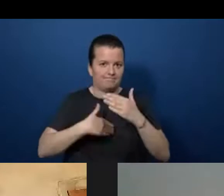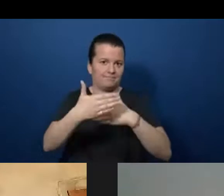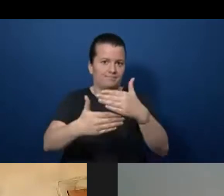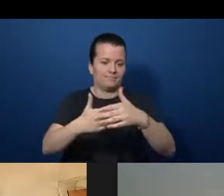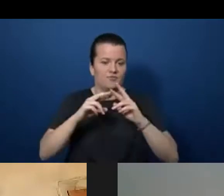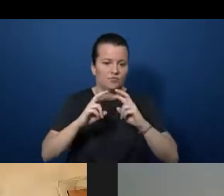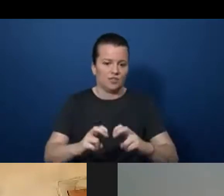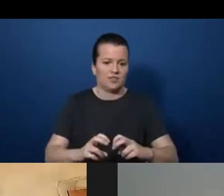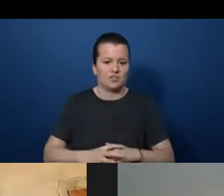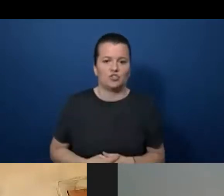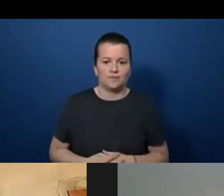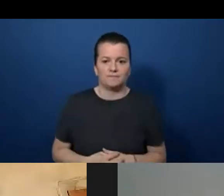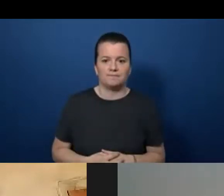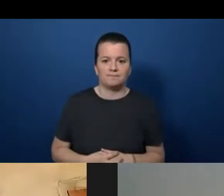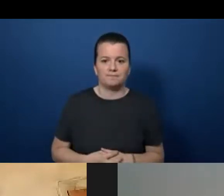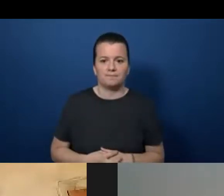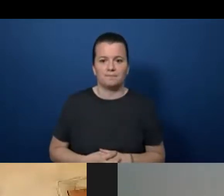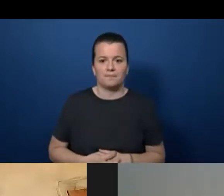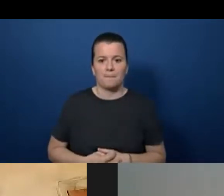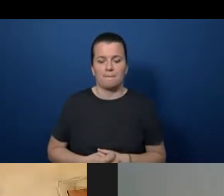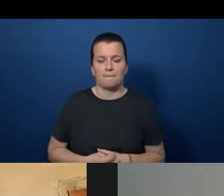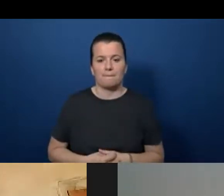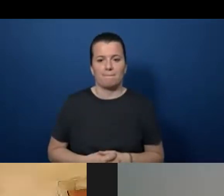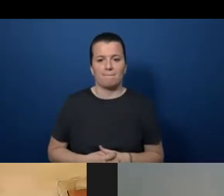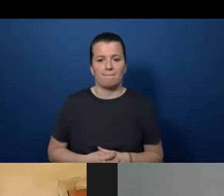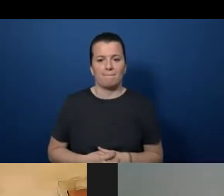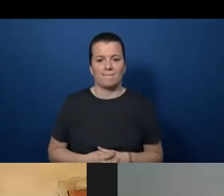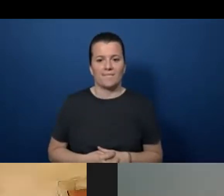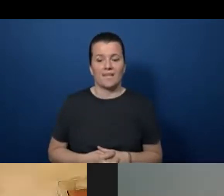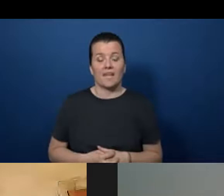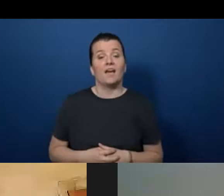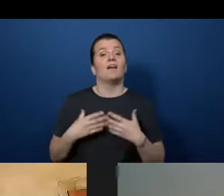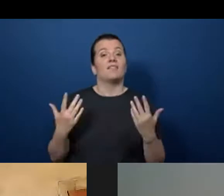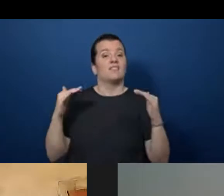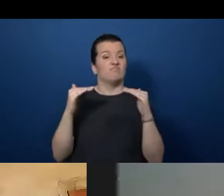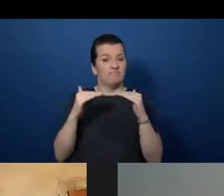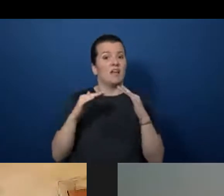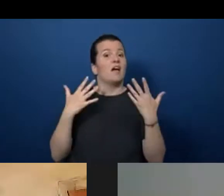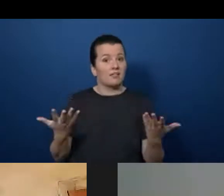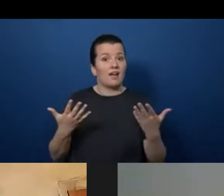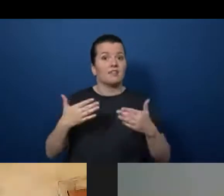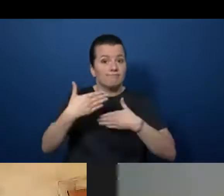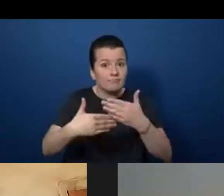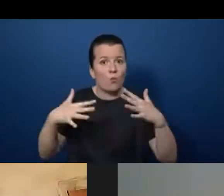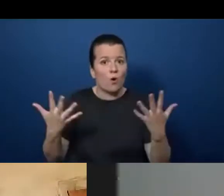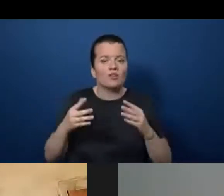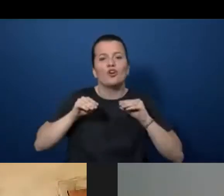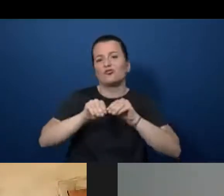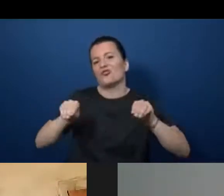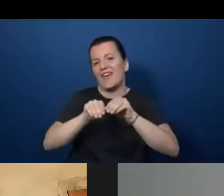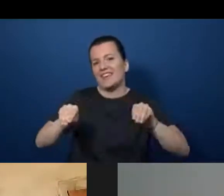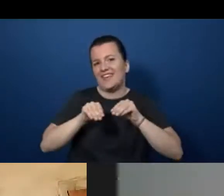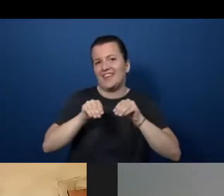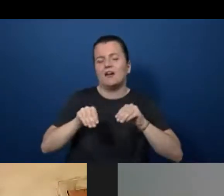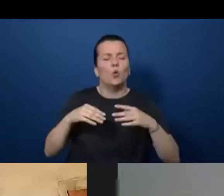the appropriate way to answer those research questions. And from that, we then held training, and it really was quite intensive training, so